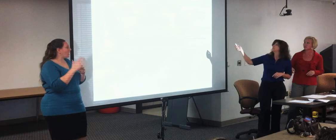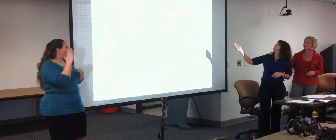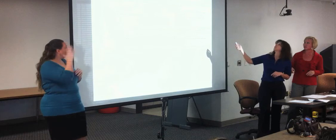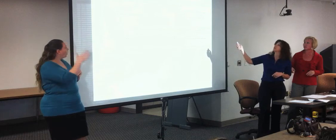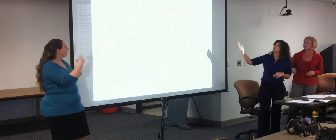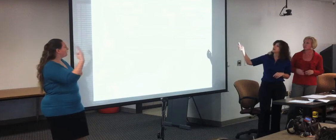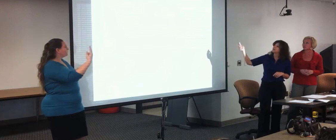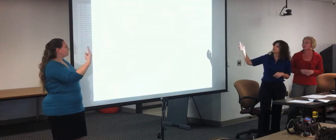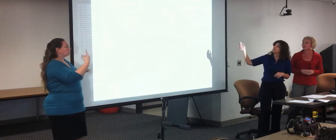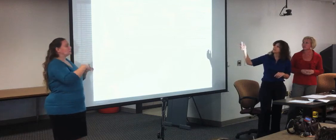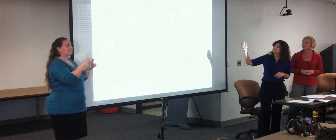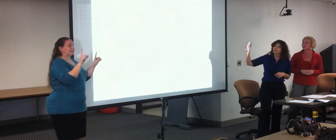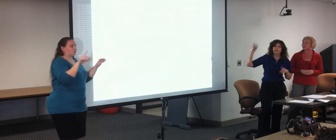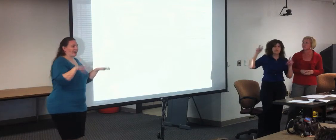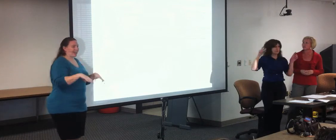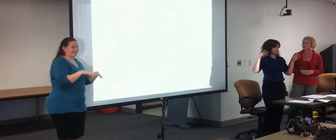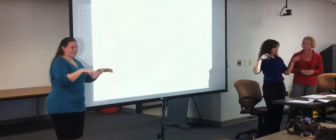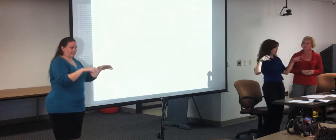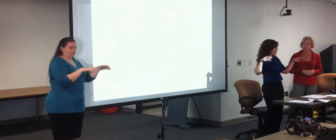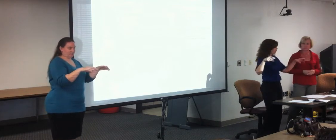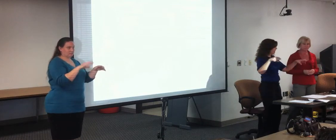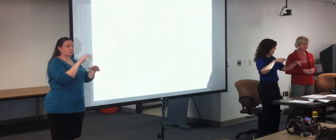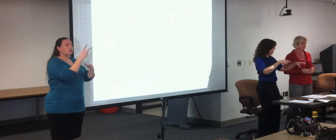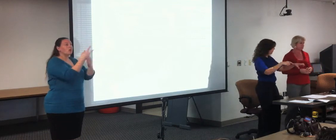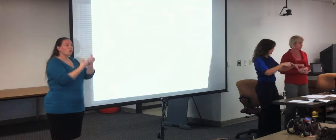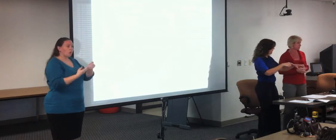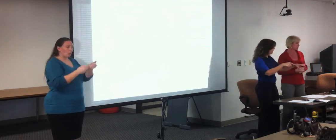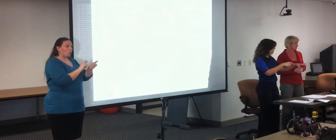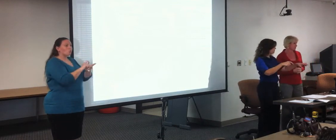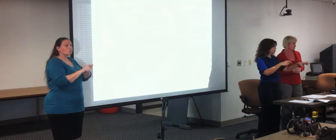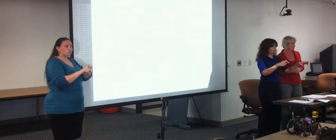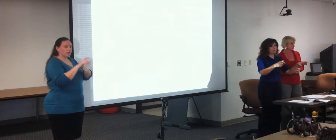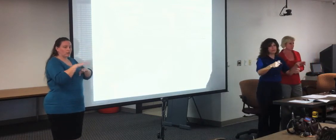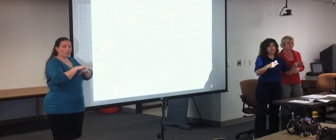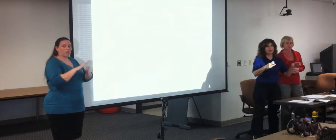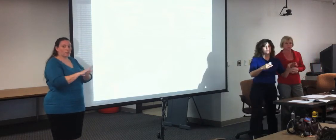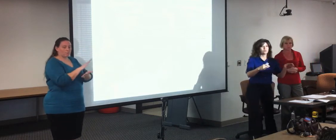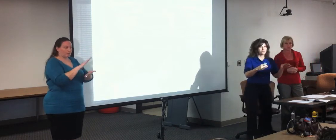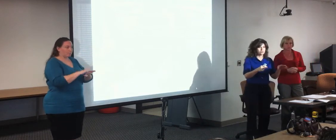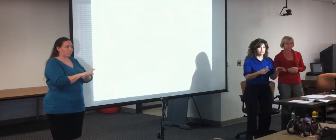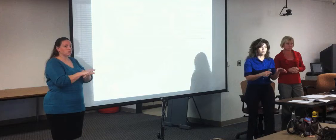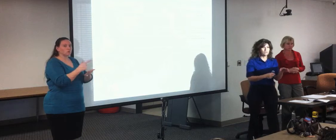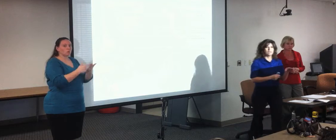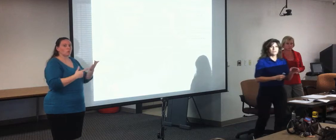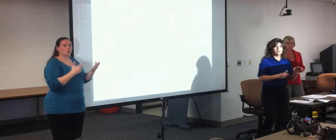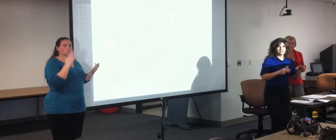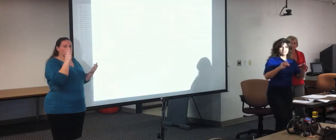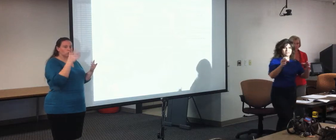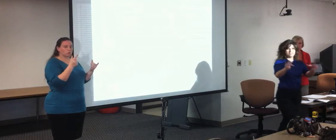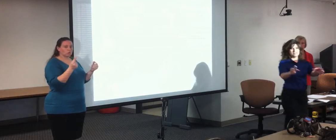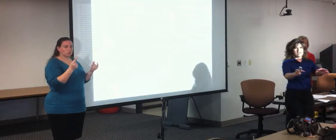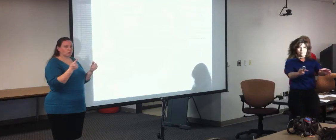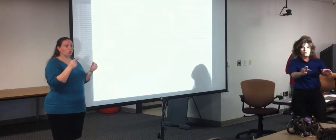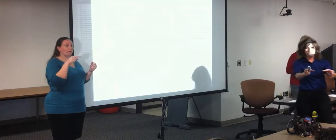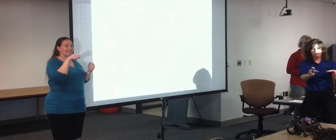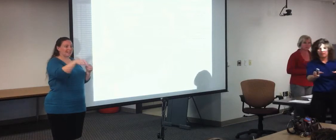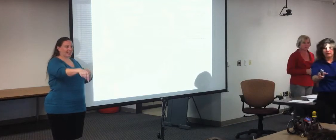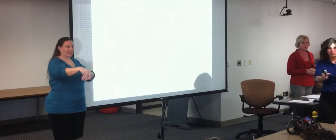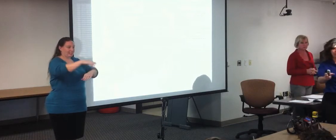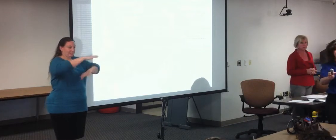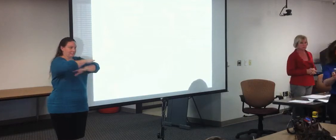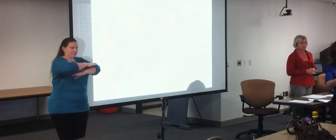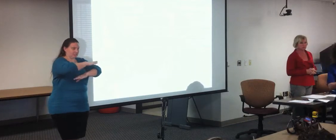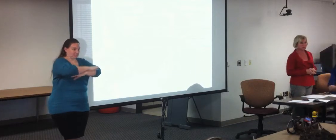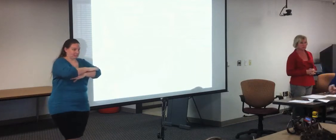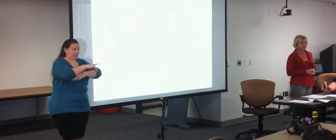going to be two different activities. Those are both written on your papers, and what we're going to have you do is this table